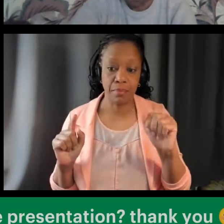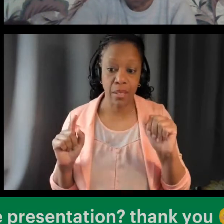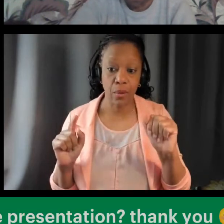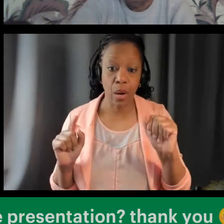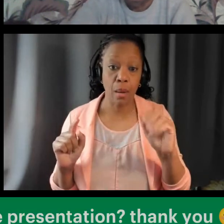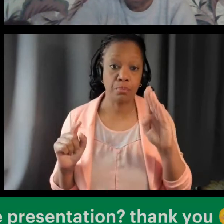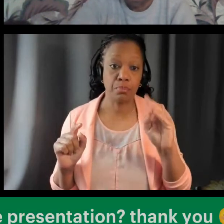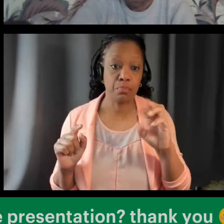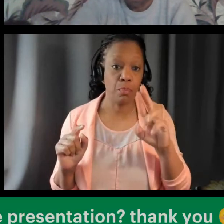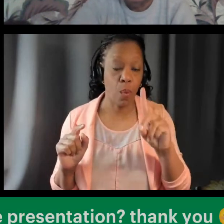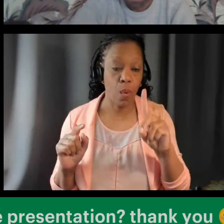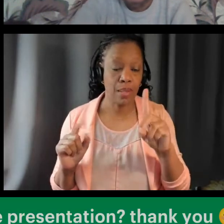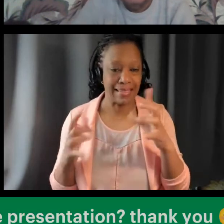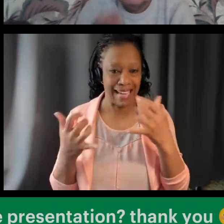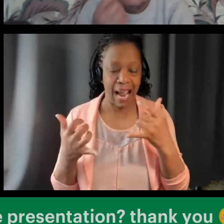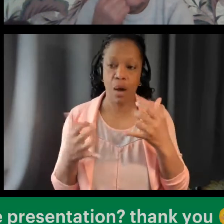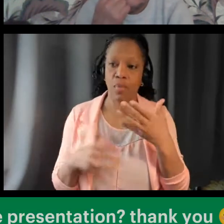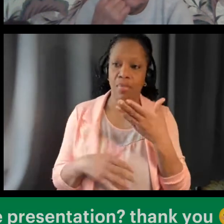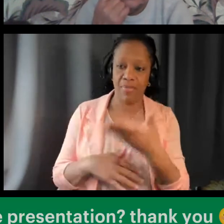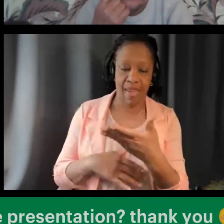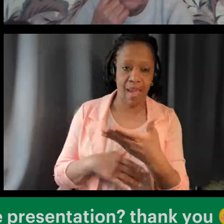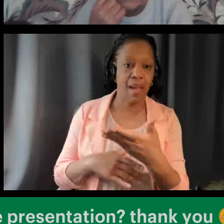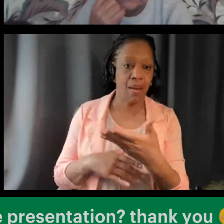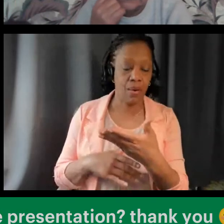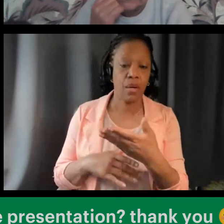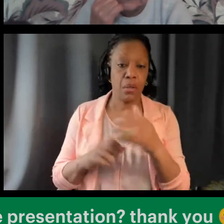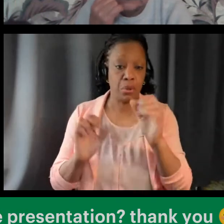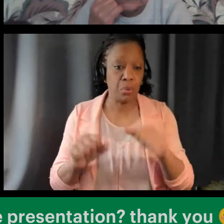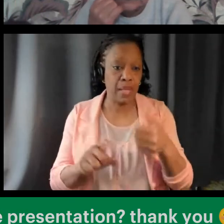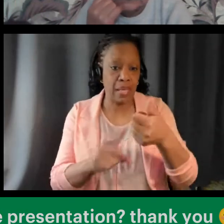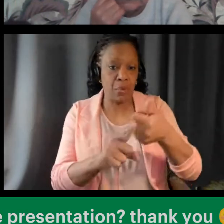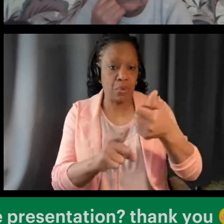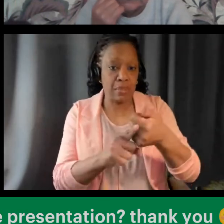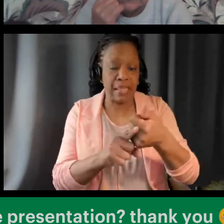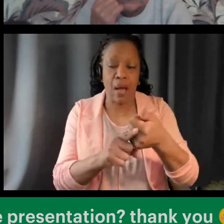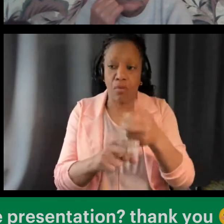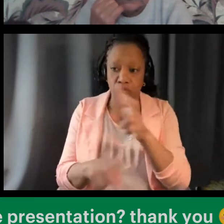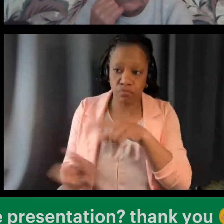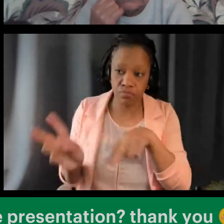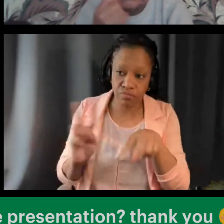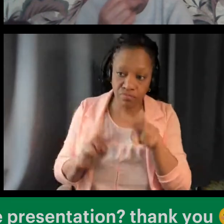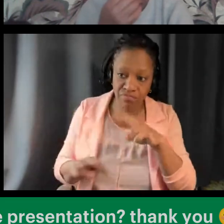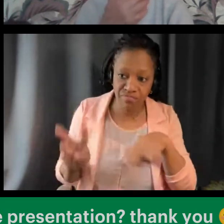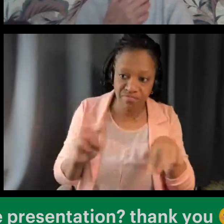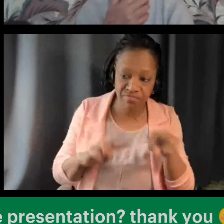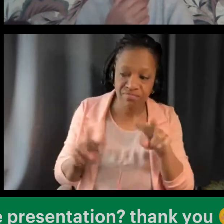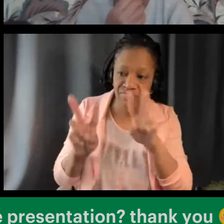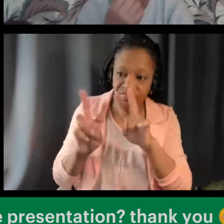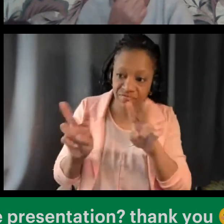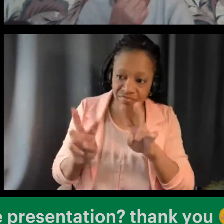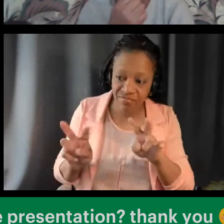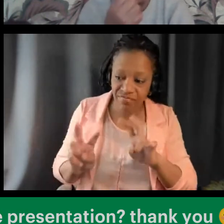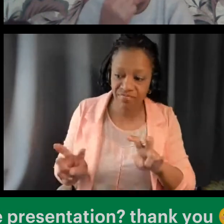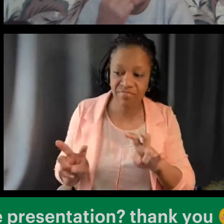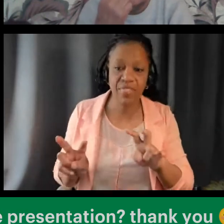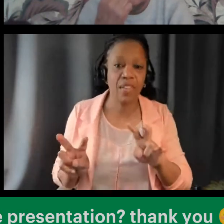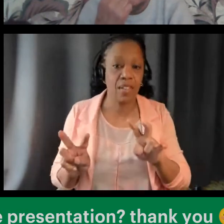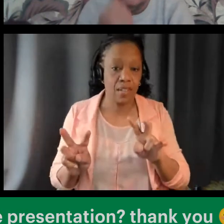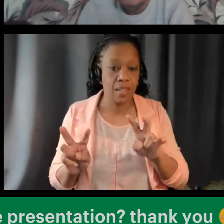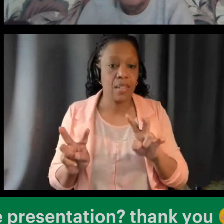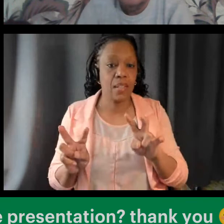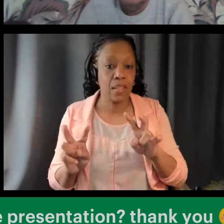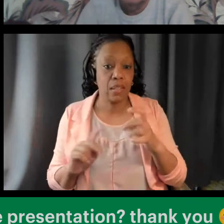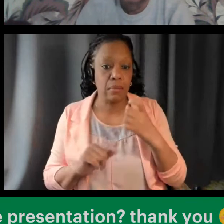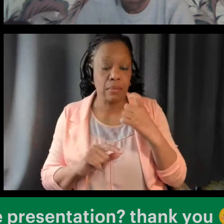go explore it yourself as well. You can go in there and look around at